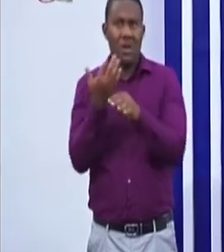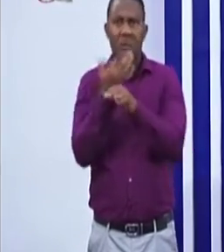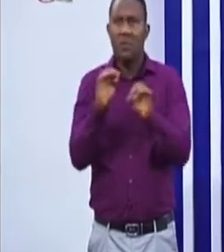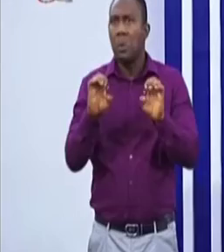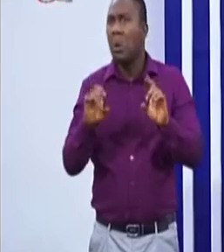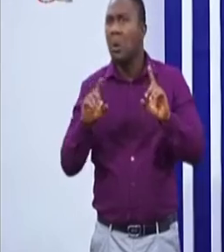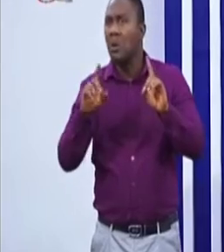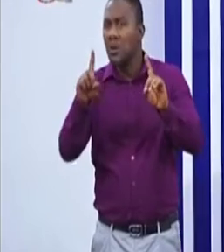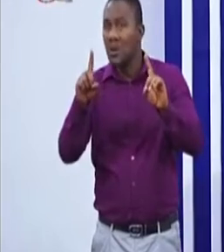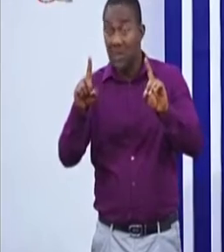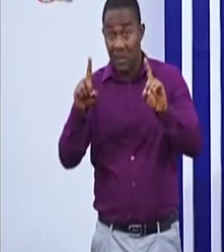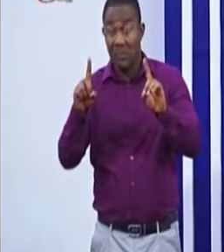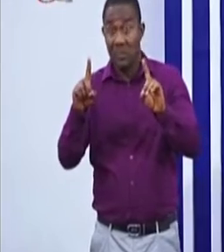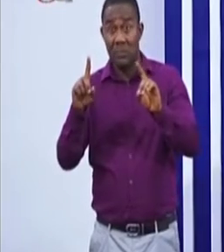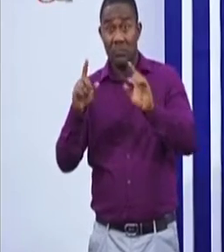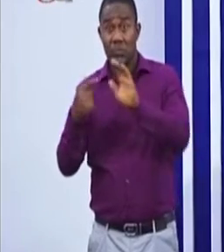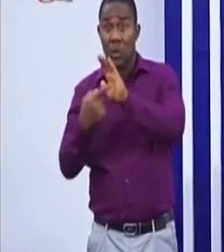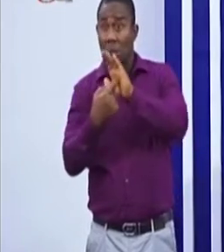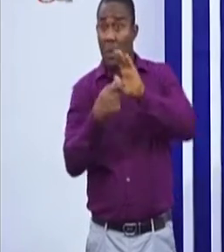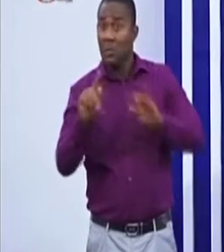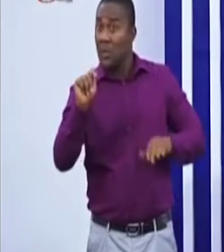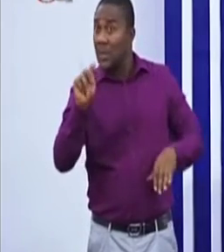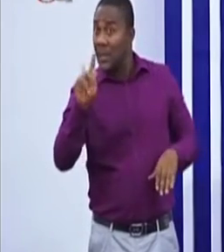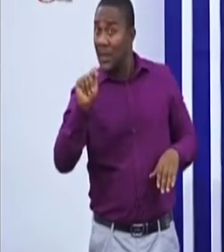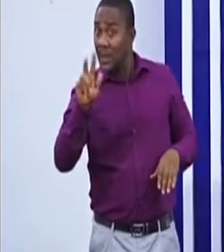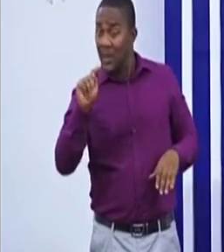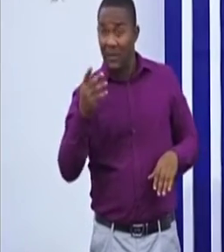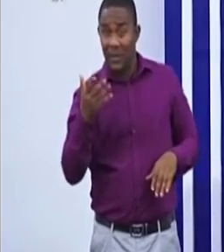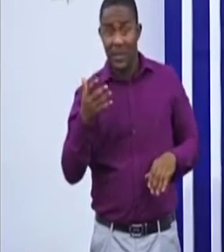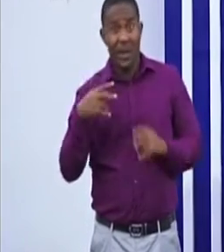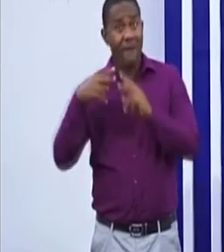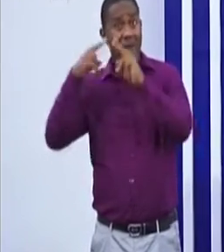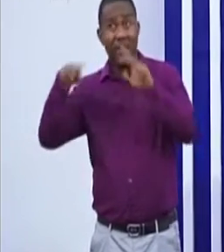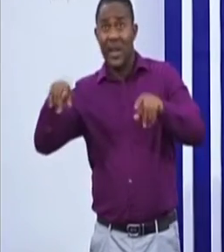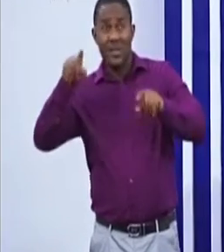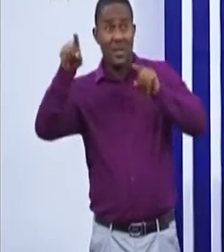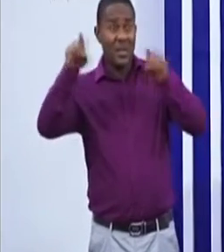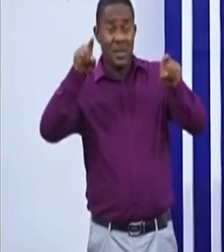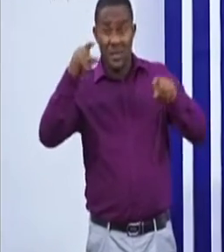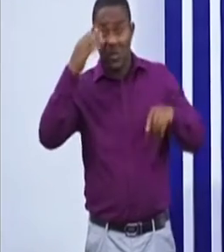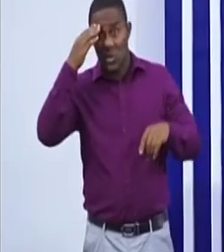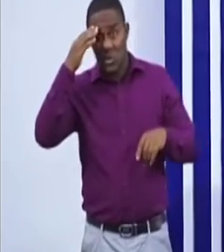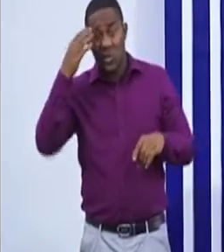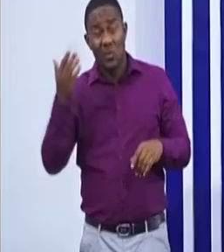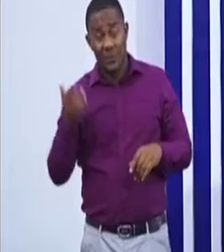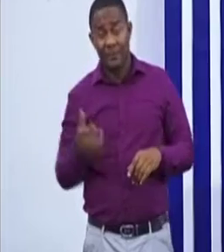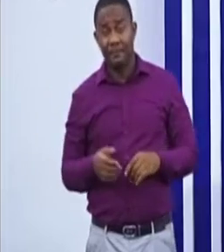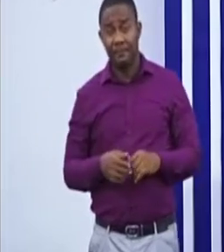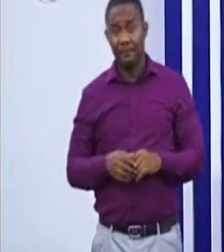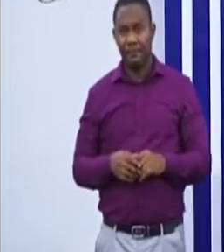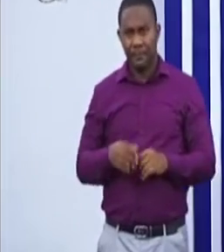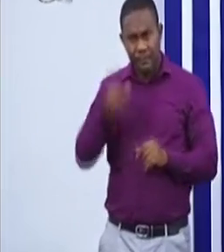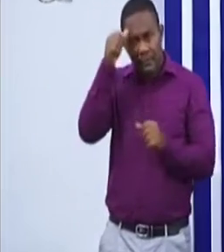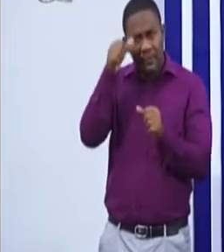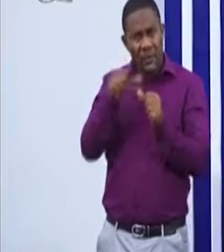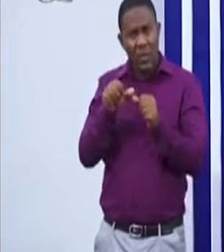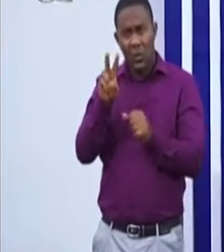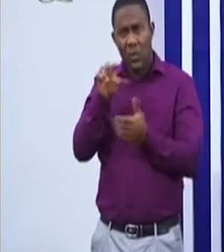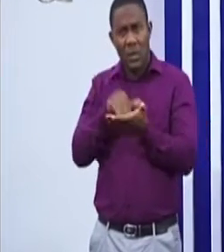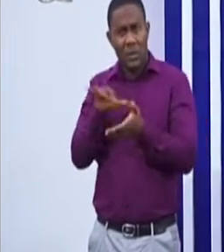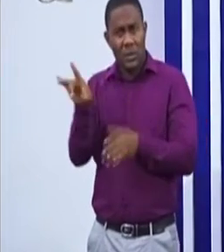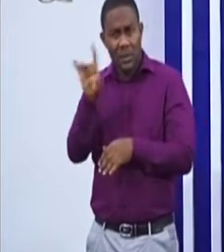screen free educational content for all our students in the villages. As you may recall, in